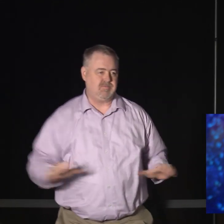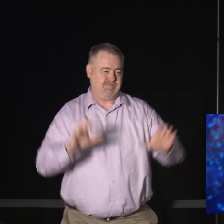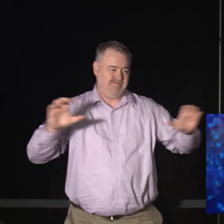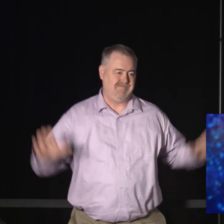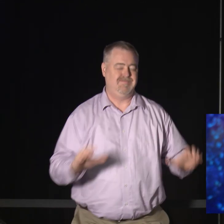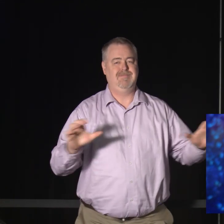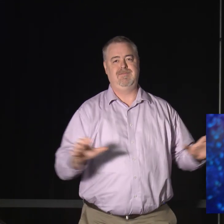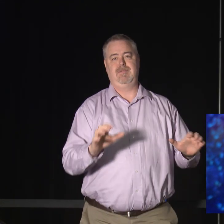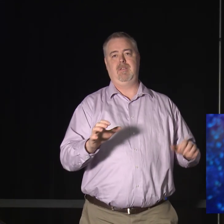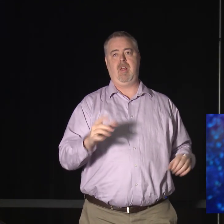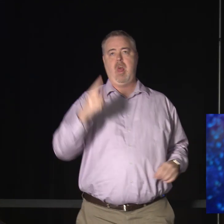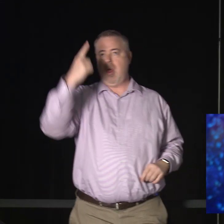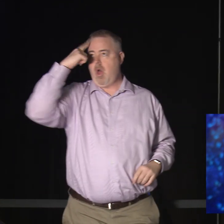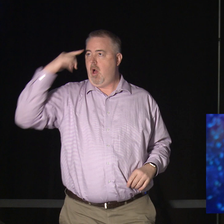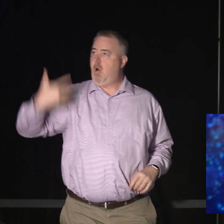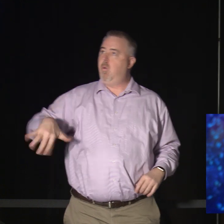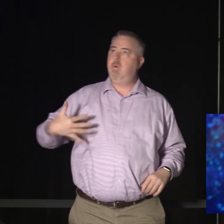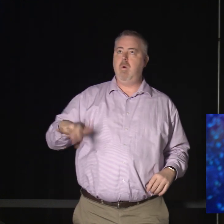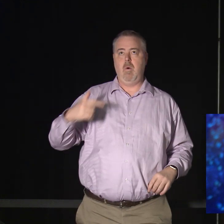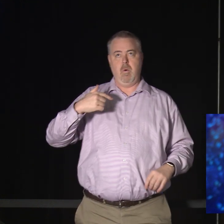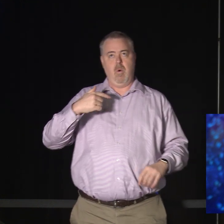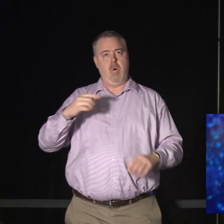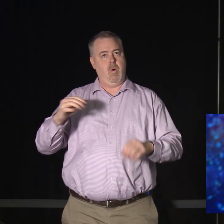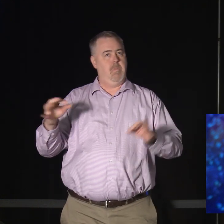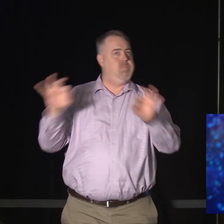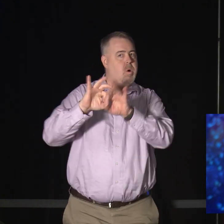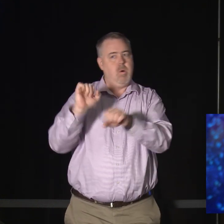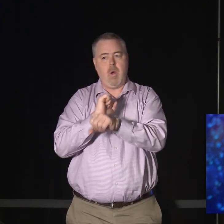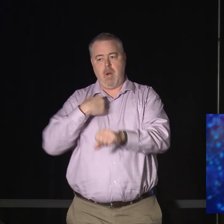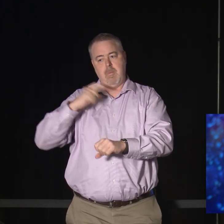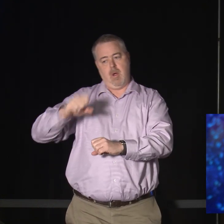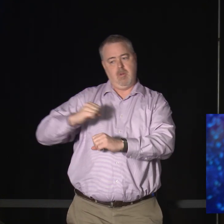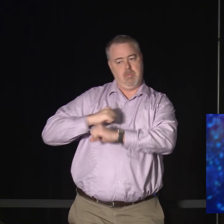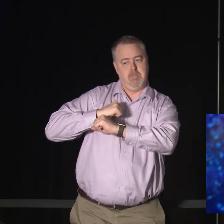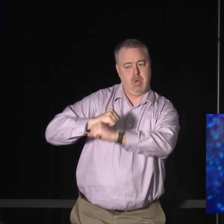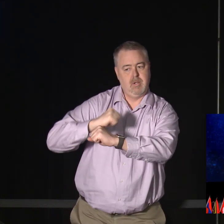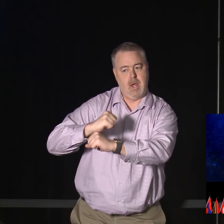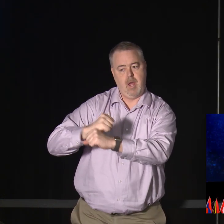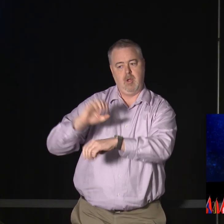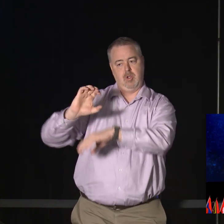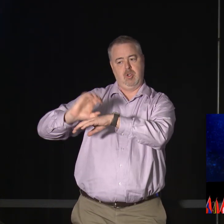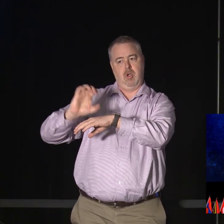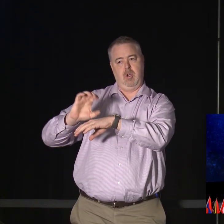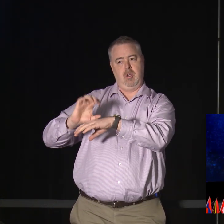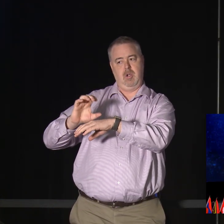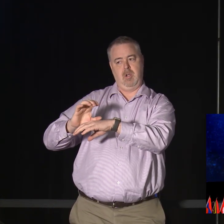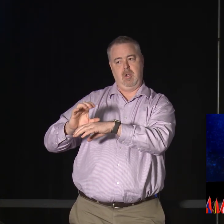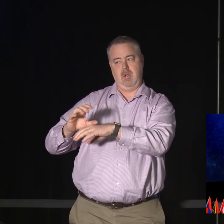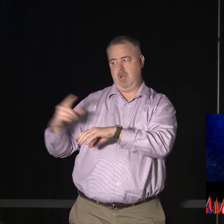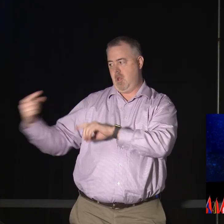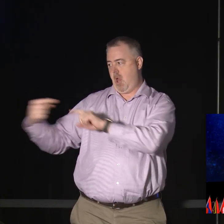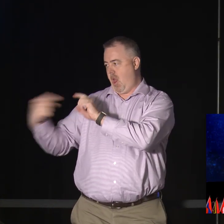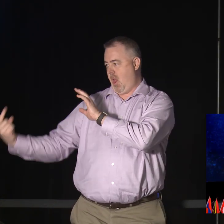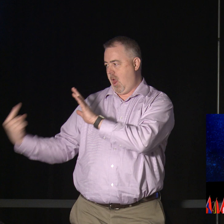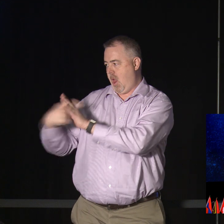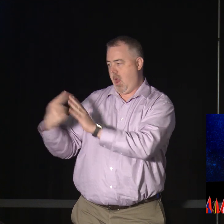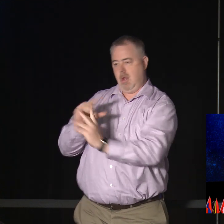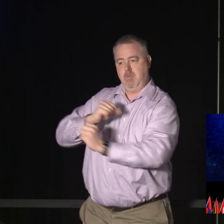no work so important as that of shielding the church in Jerusalem from the attacks of the enemy.